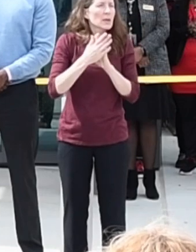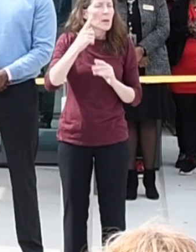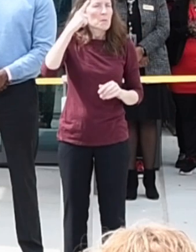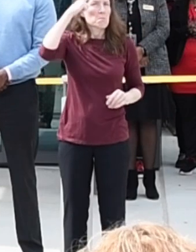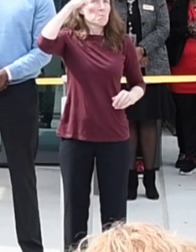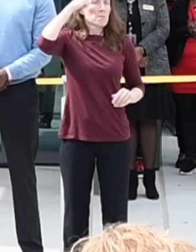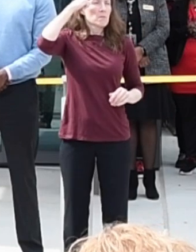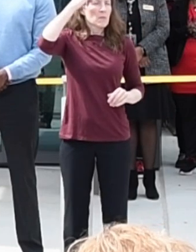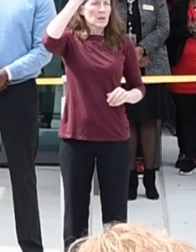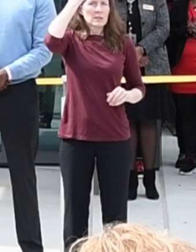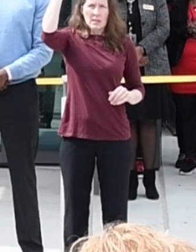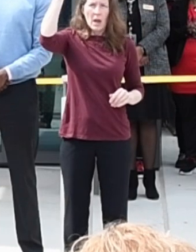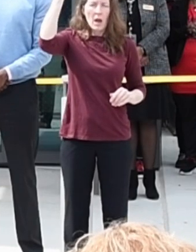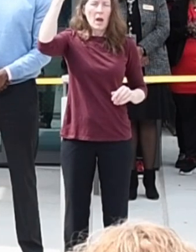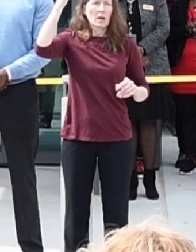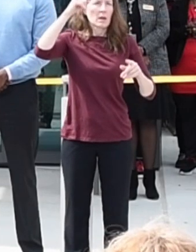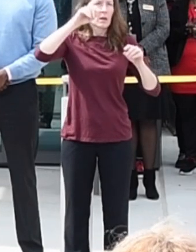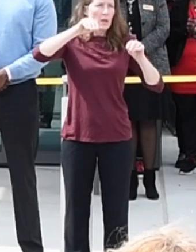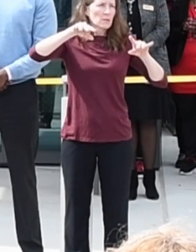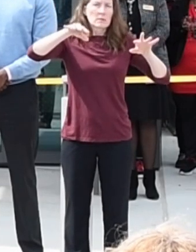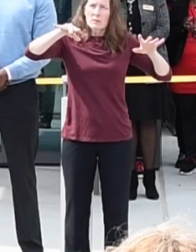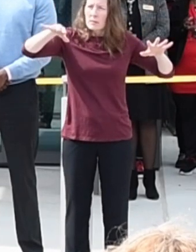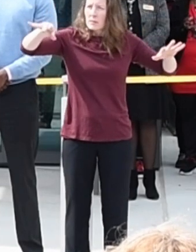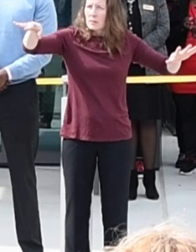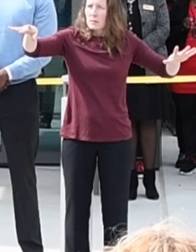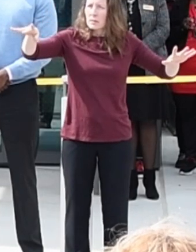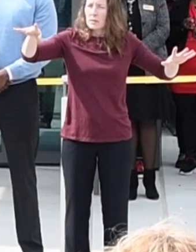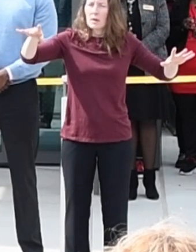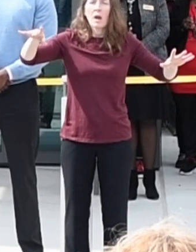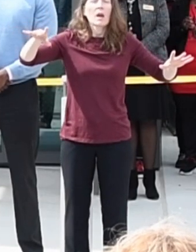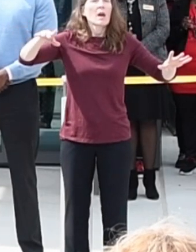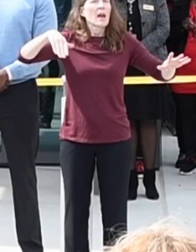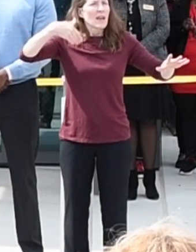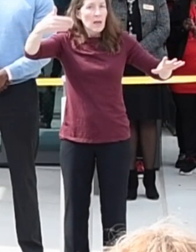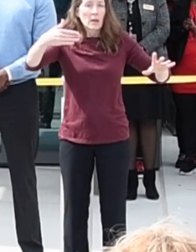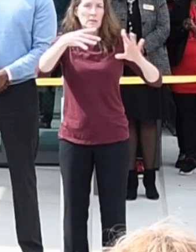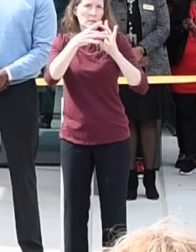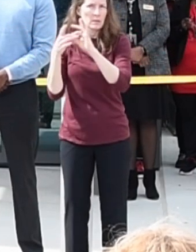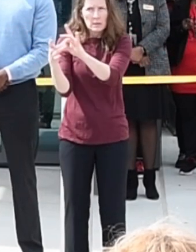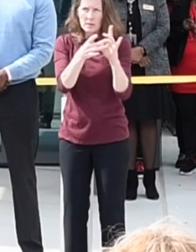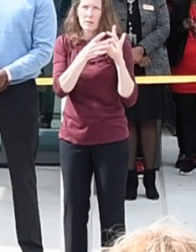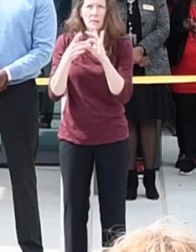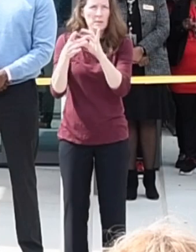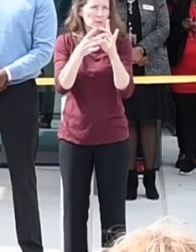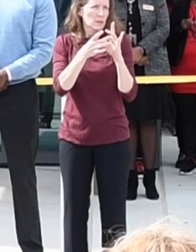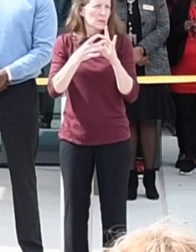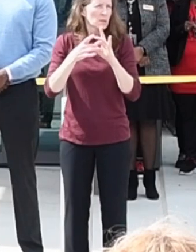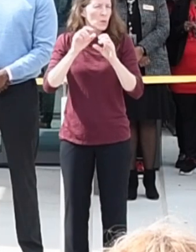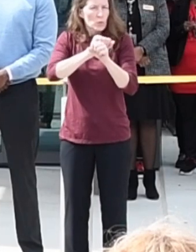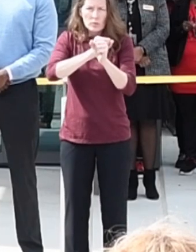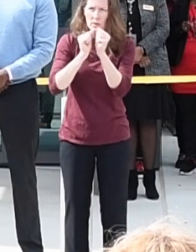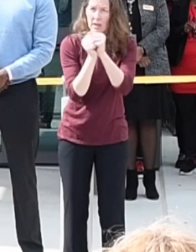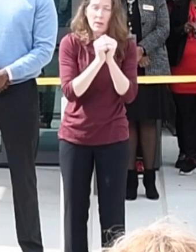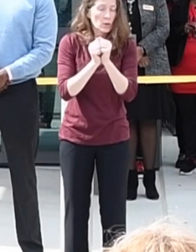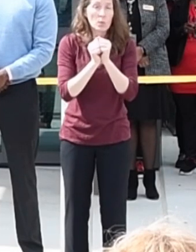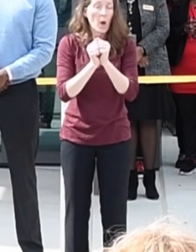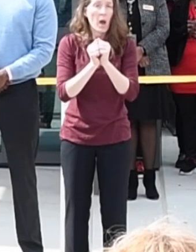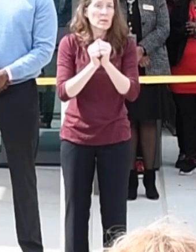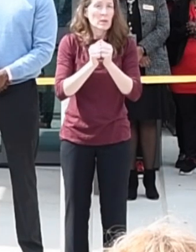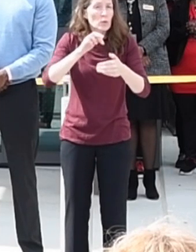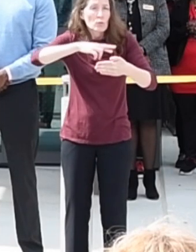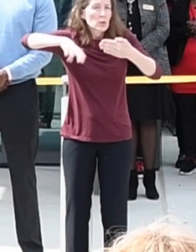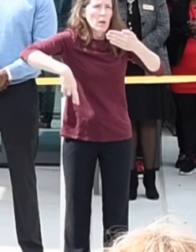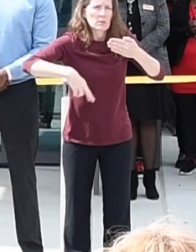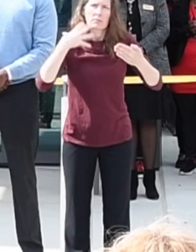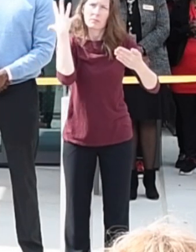ground of collective cooperation. For that seed, from that seed, what has flourished is this beautiful building you